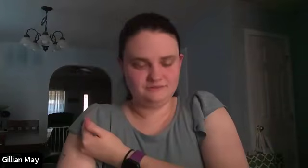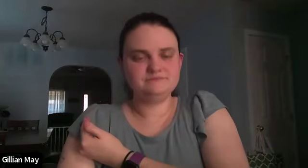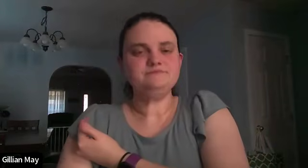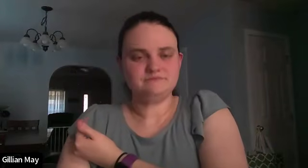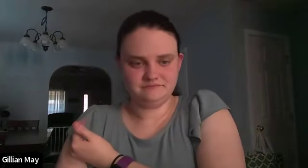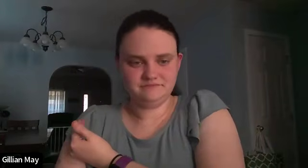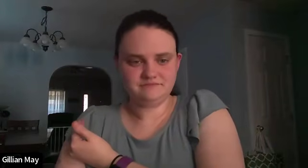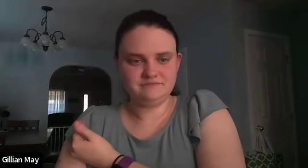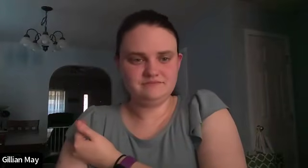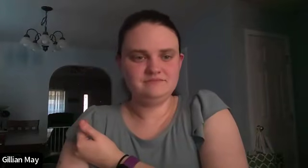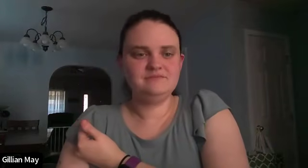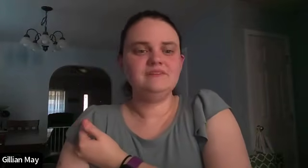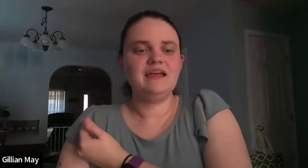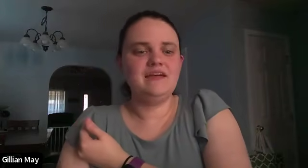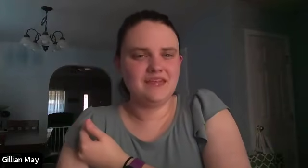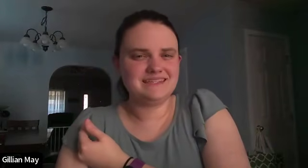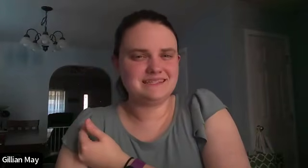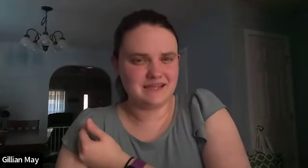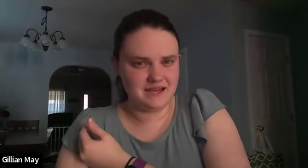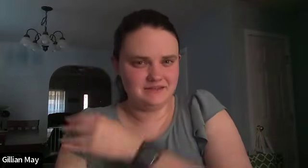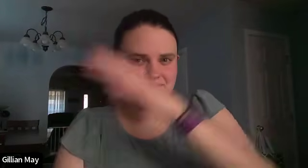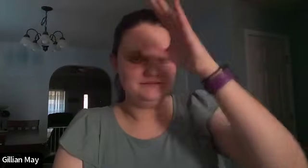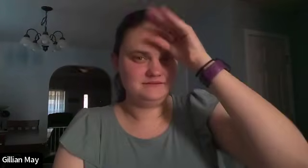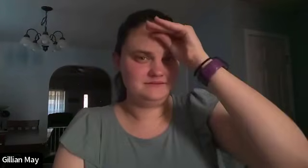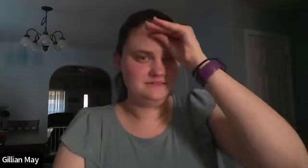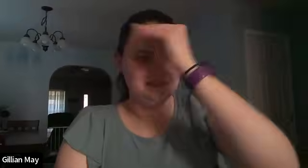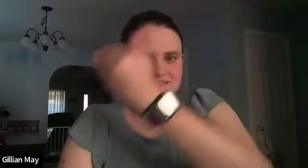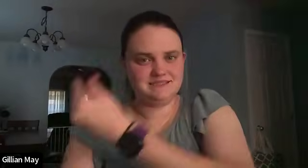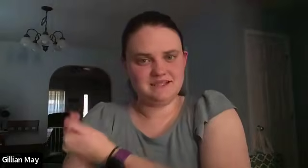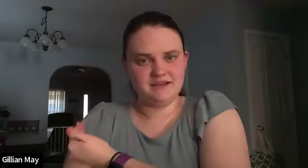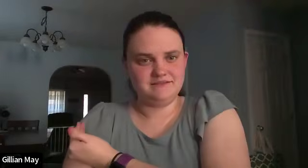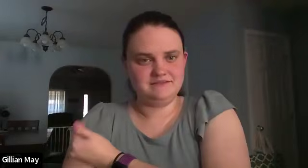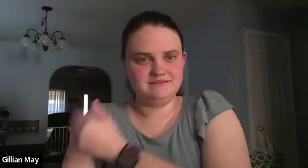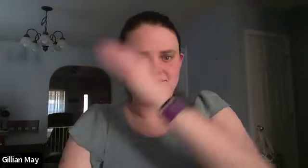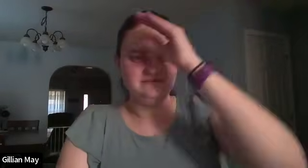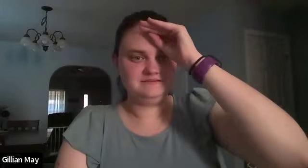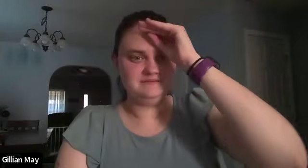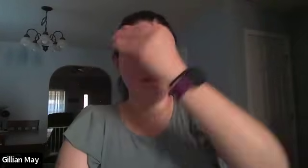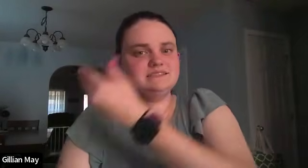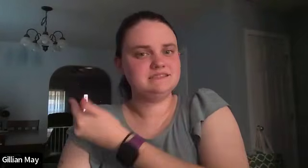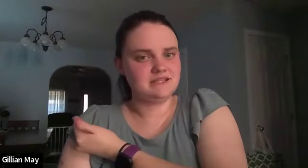daughter. And then son, son,